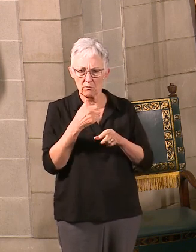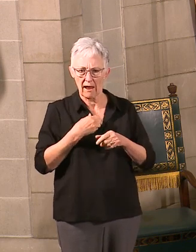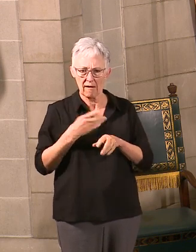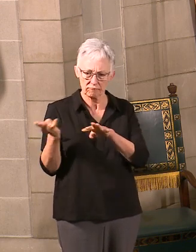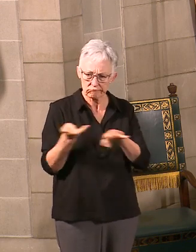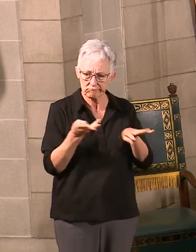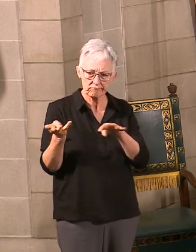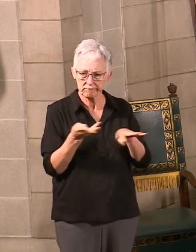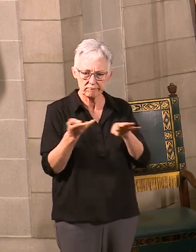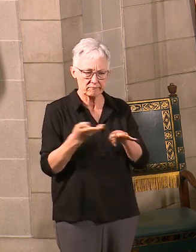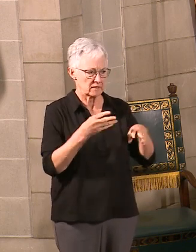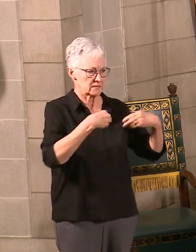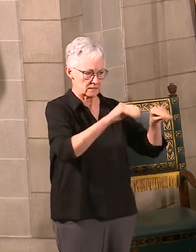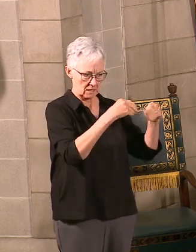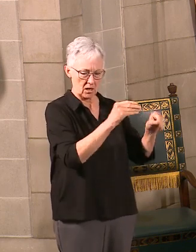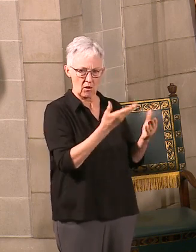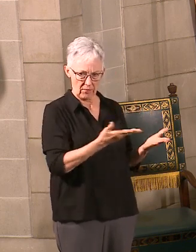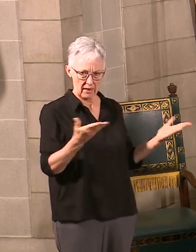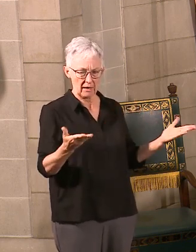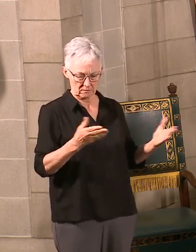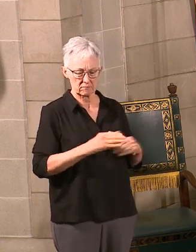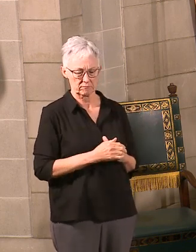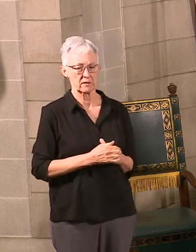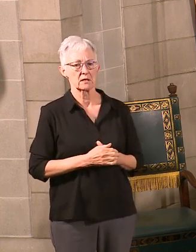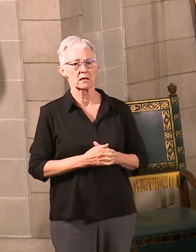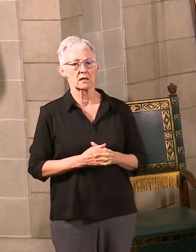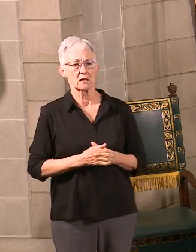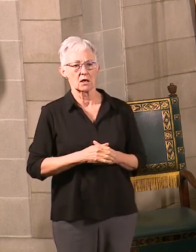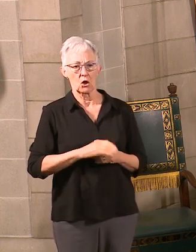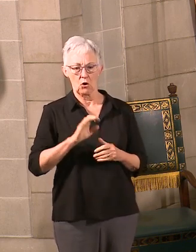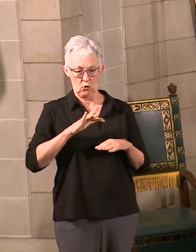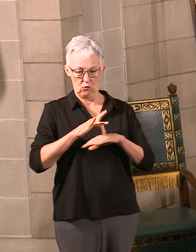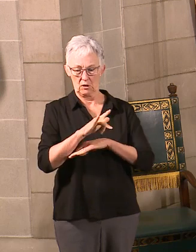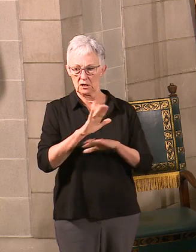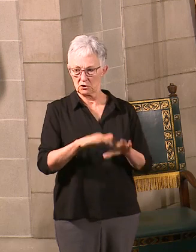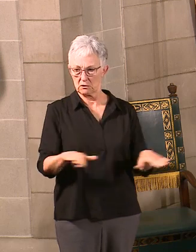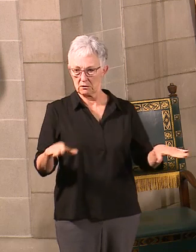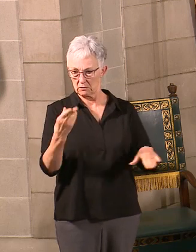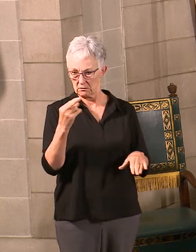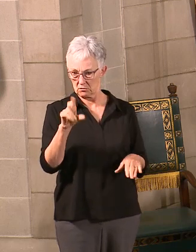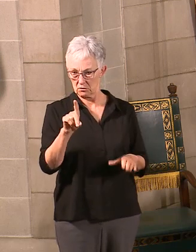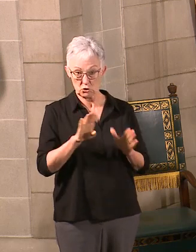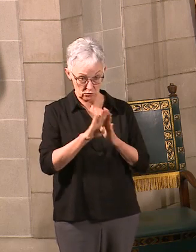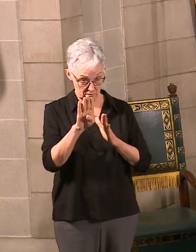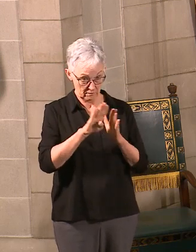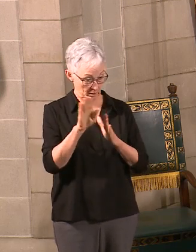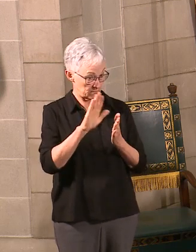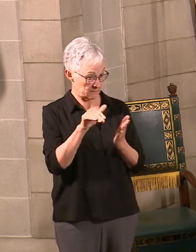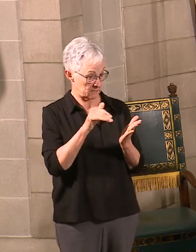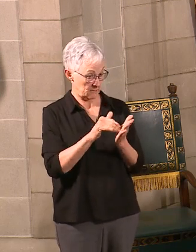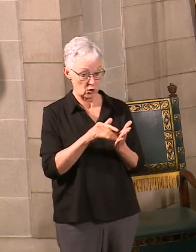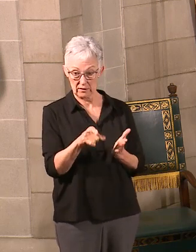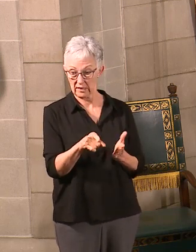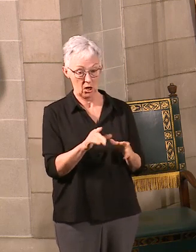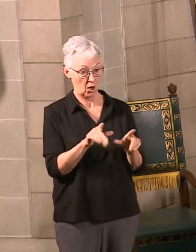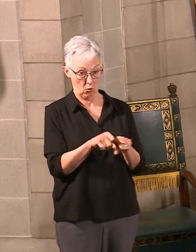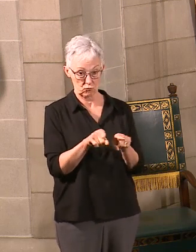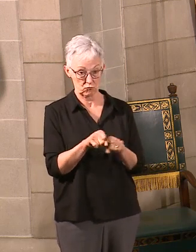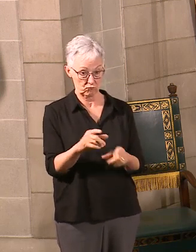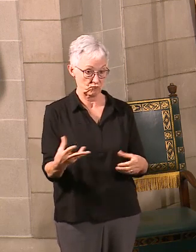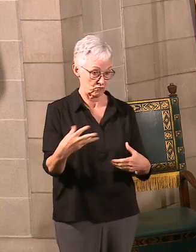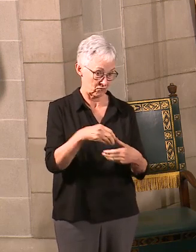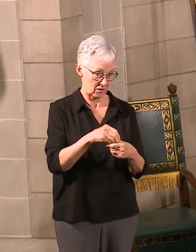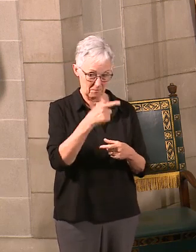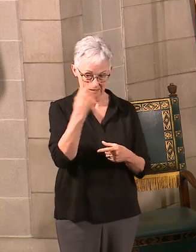course, our Childhood Early Development Center, they are also a good partner in helping as we hear a little bit more about the need for child care